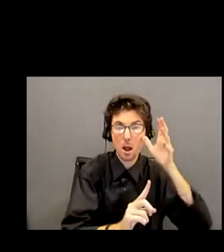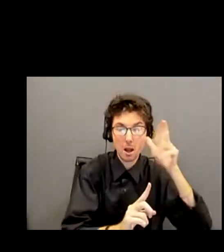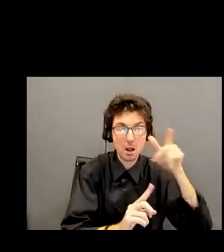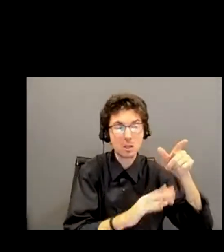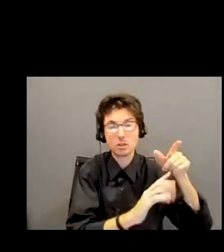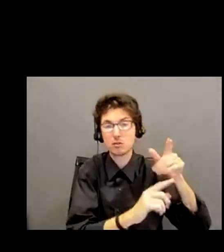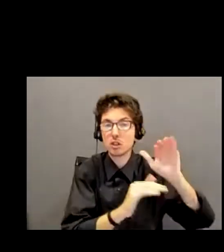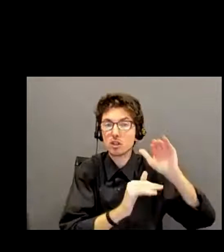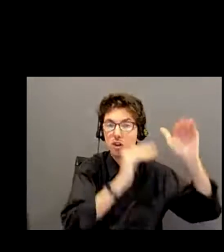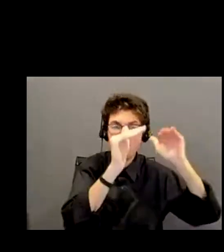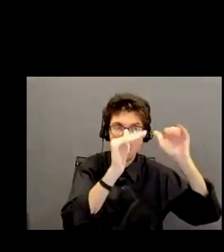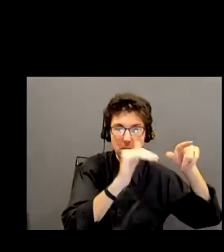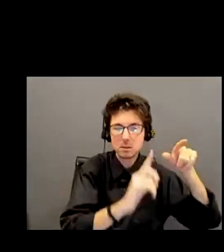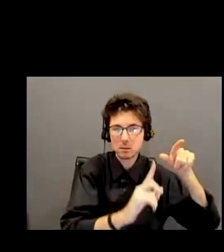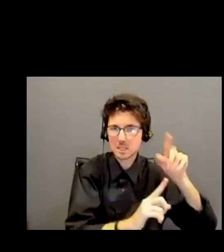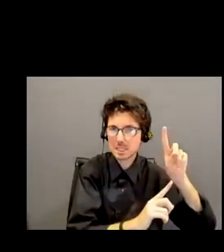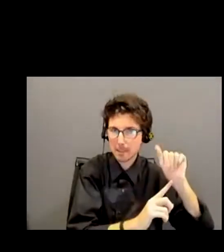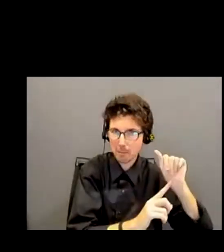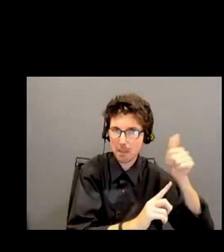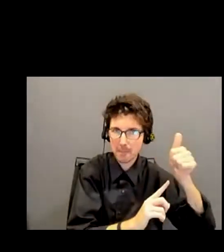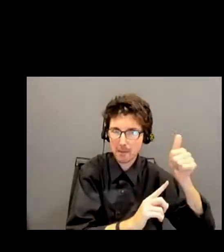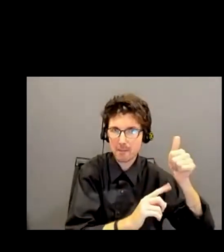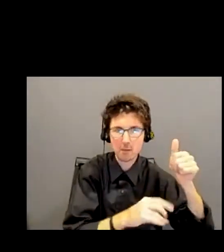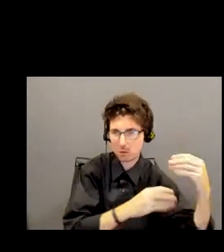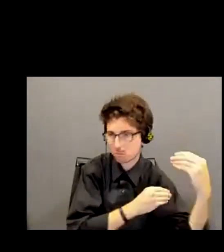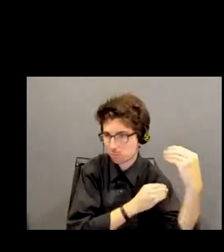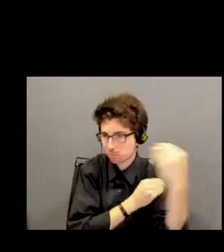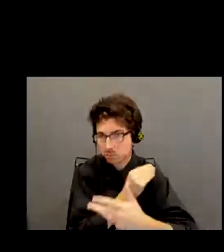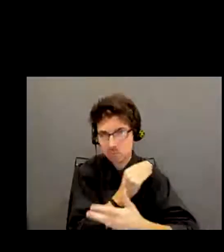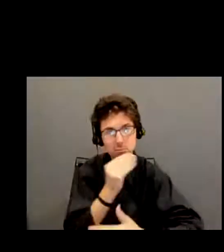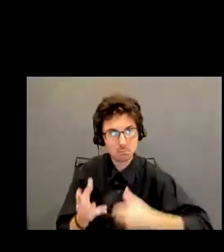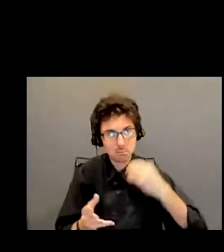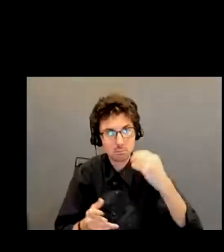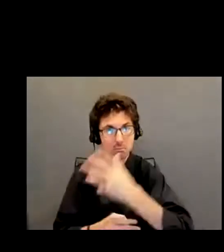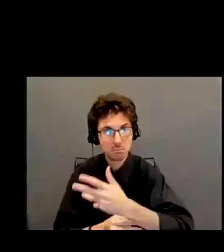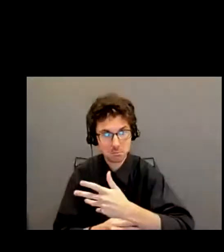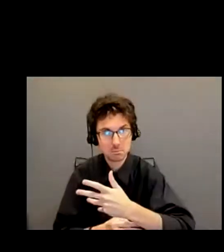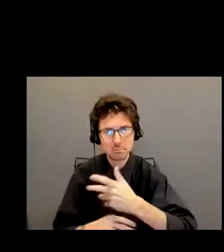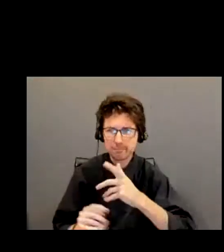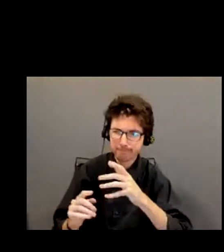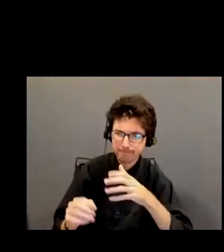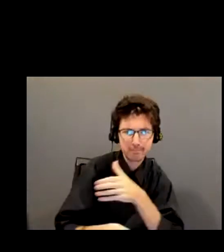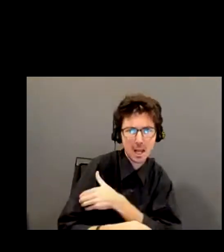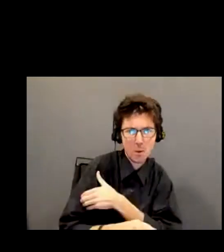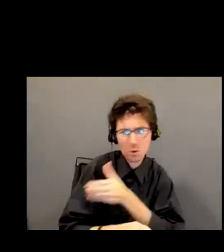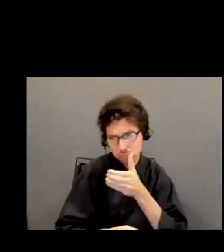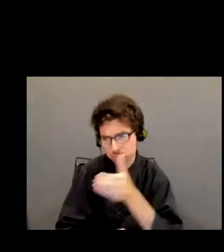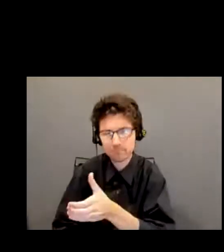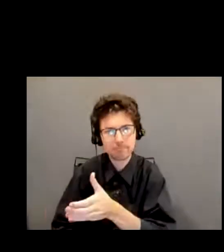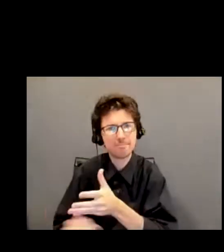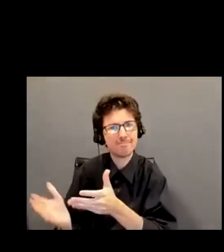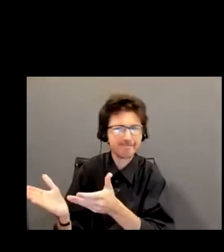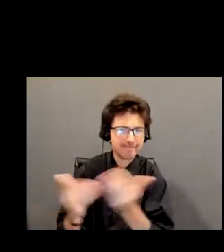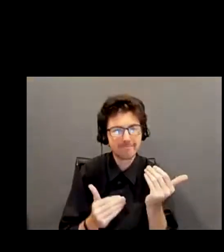personal mentoring for children and youth with disabilities by adults with disabilities on a weekly basis.